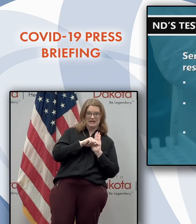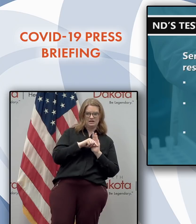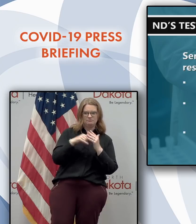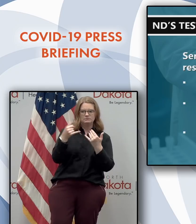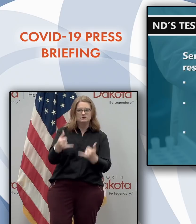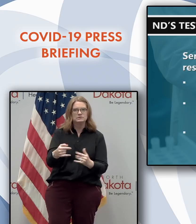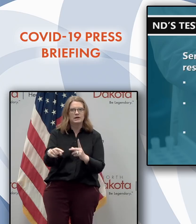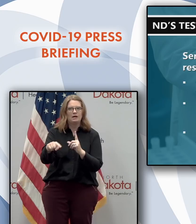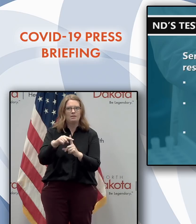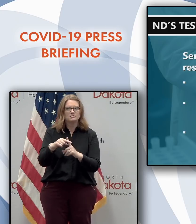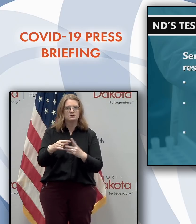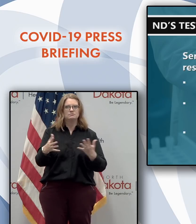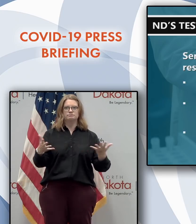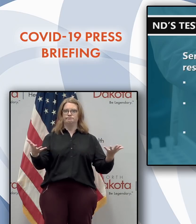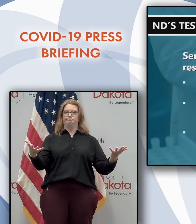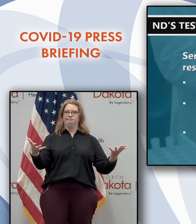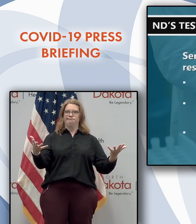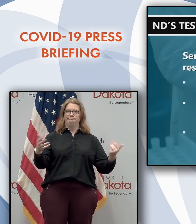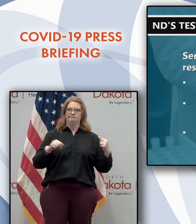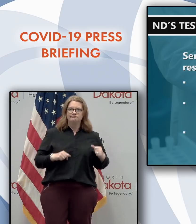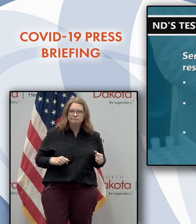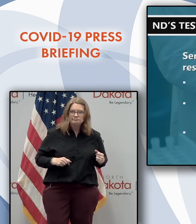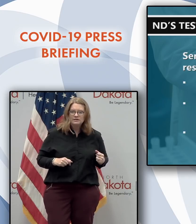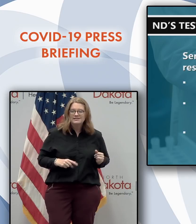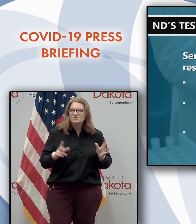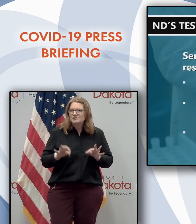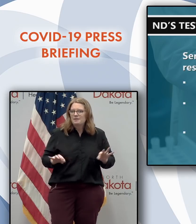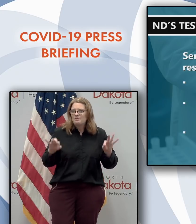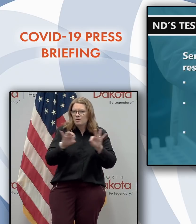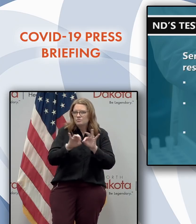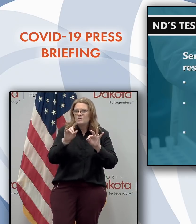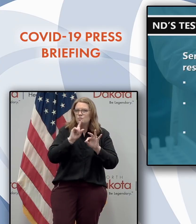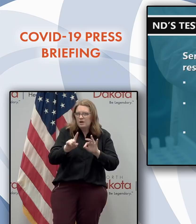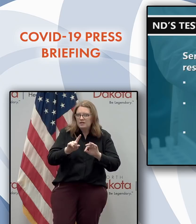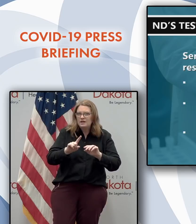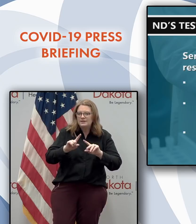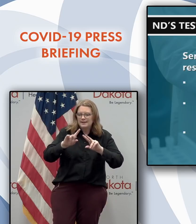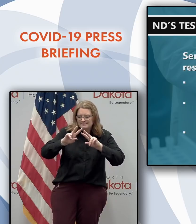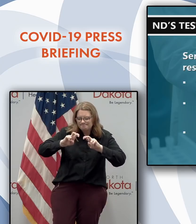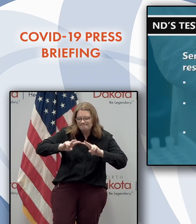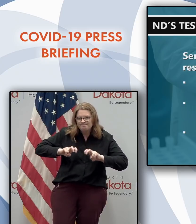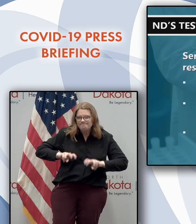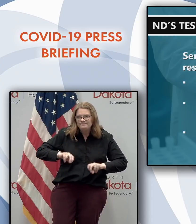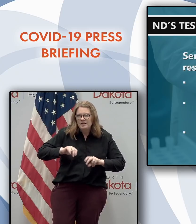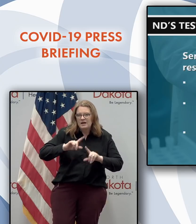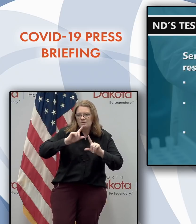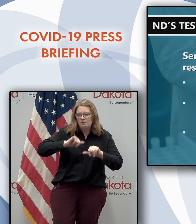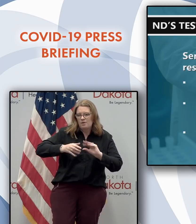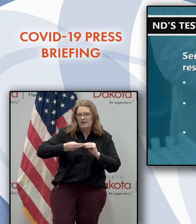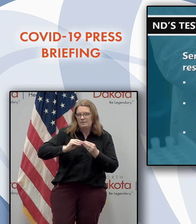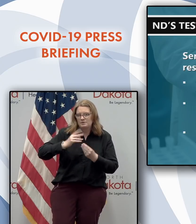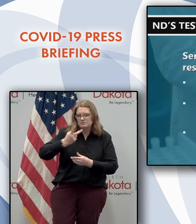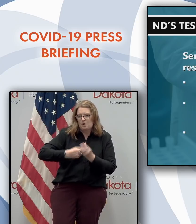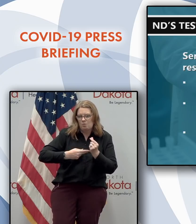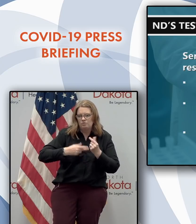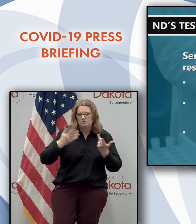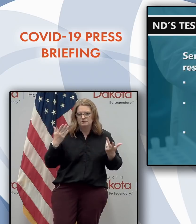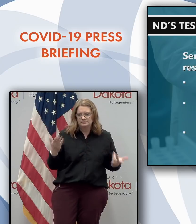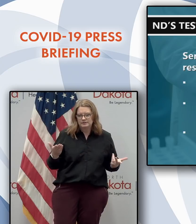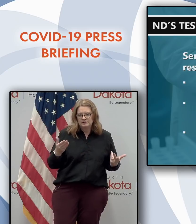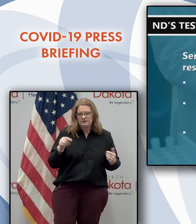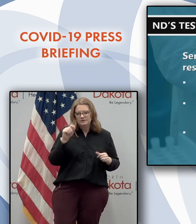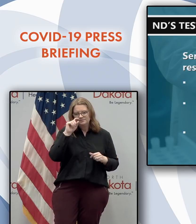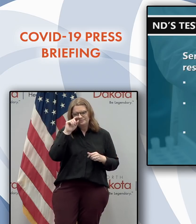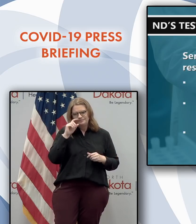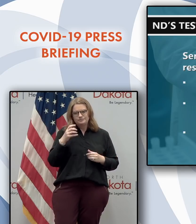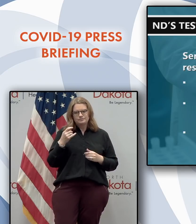week, and so it's important that we take a look at that. That's why we're reporting the numbers both ways. And the